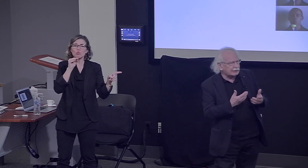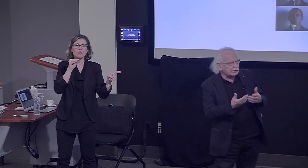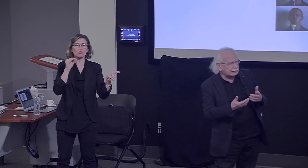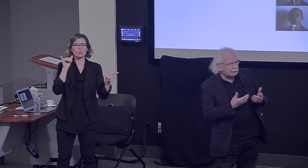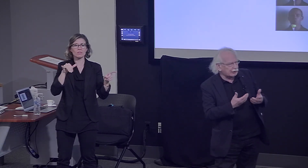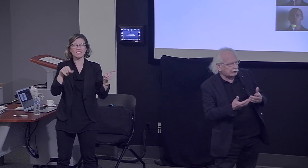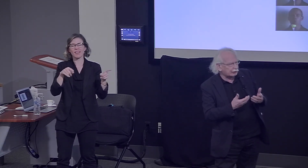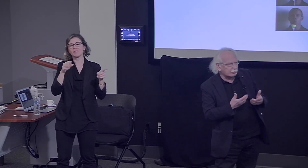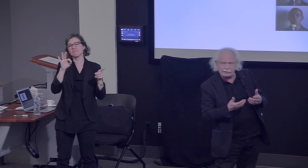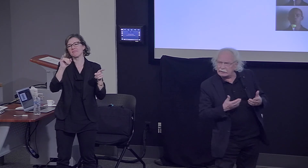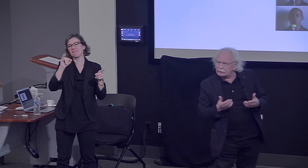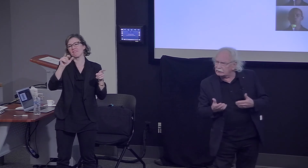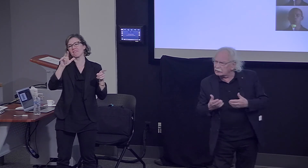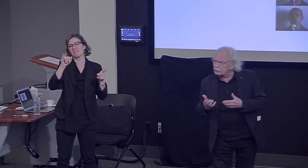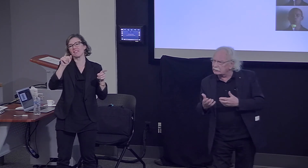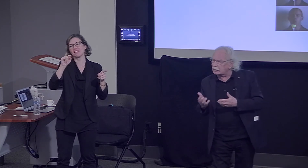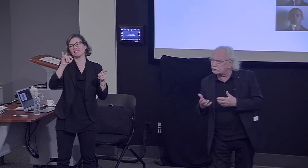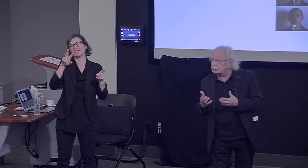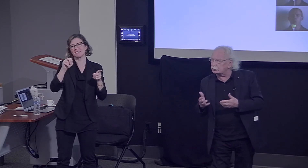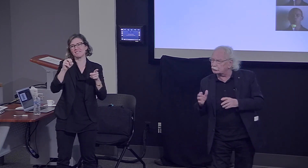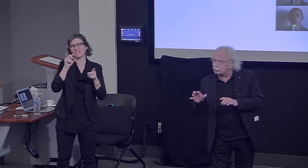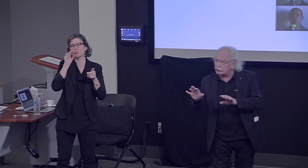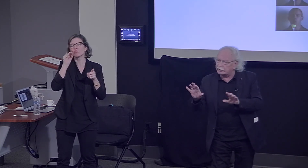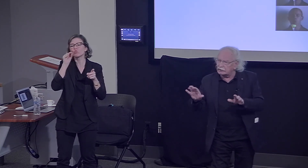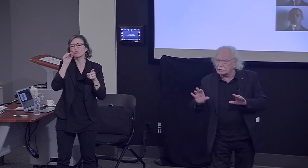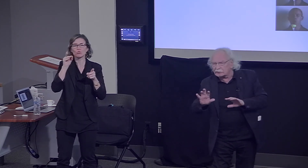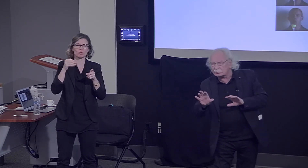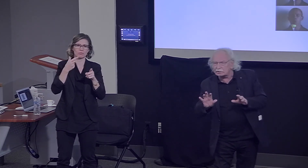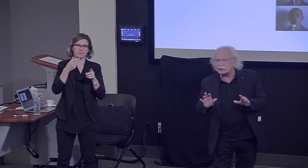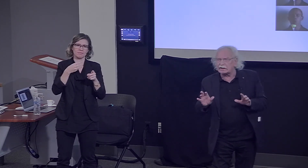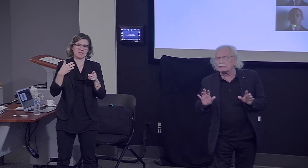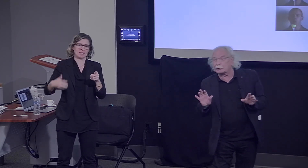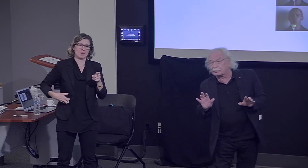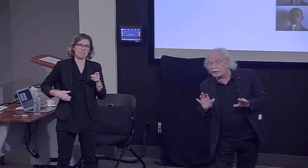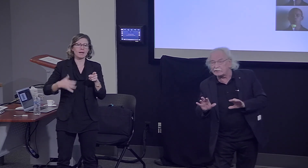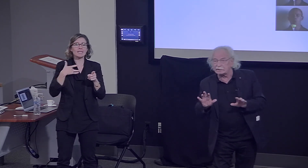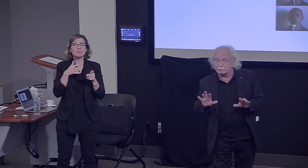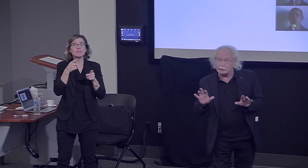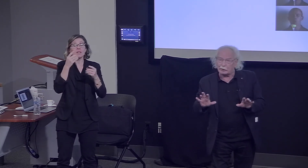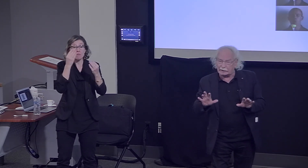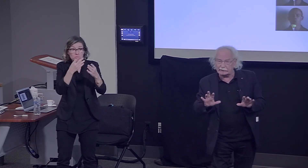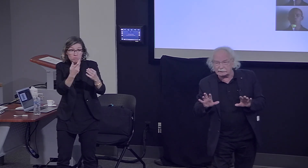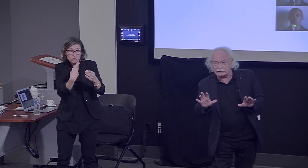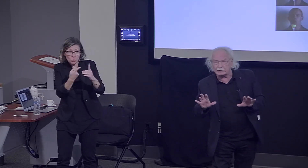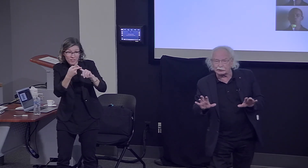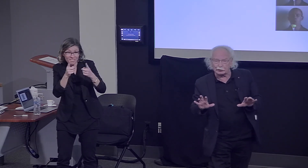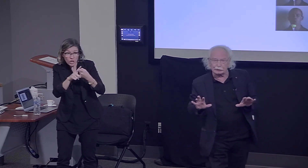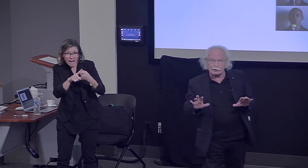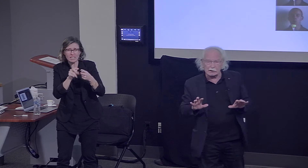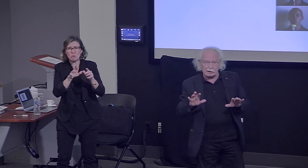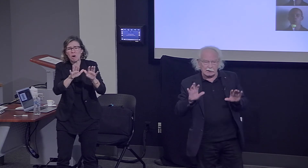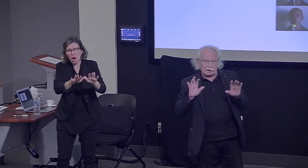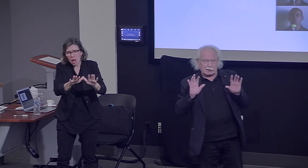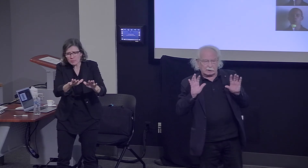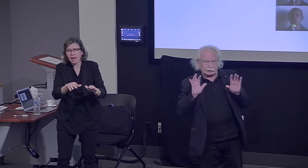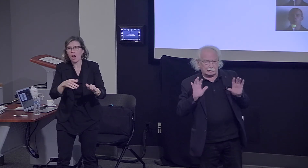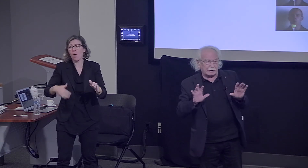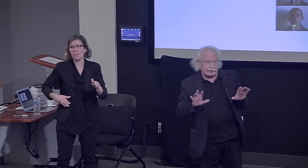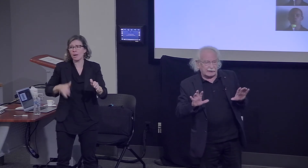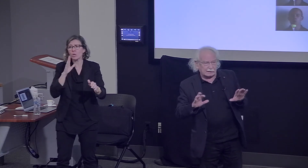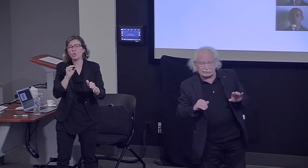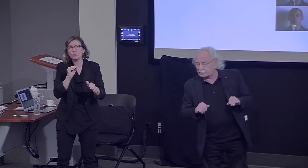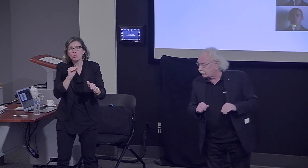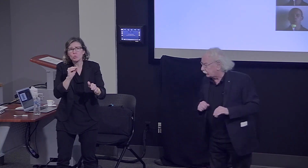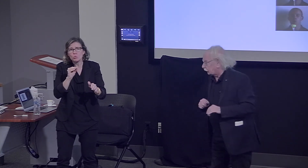an affiliative gesture the monkey does, to say, I am your friend, be quiet, and so on. So